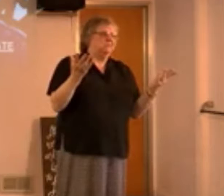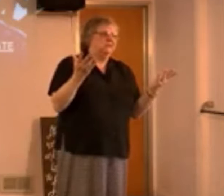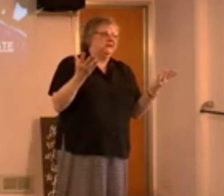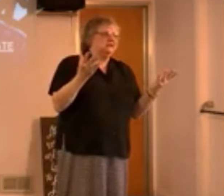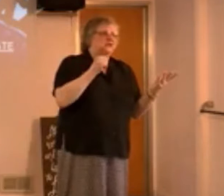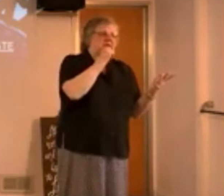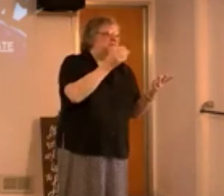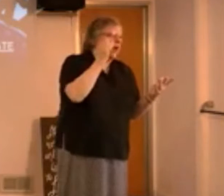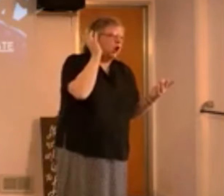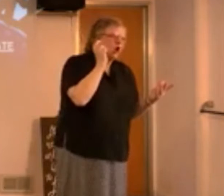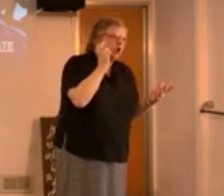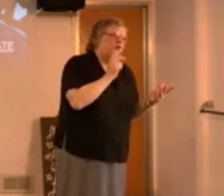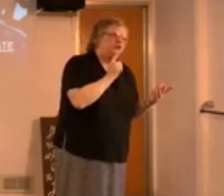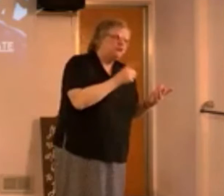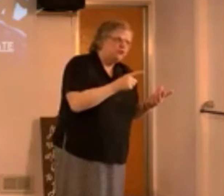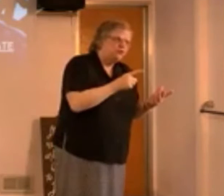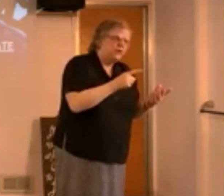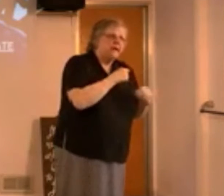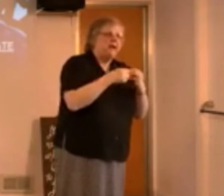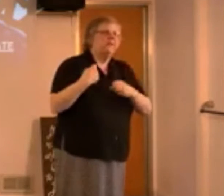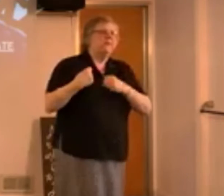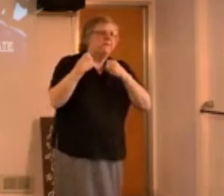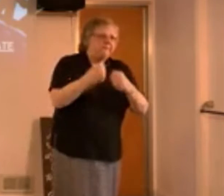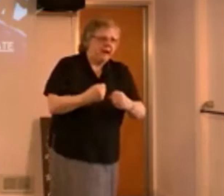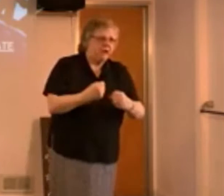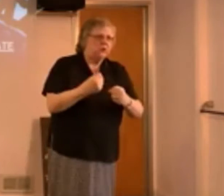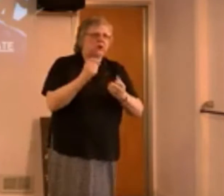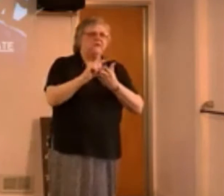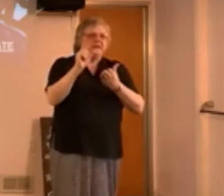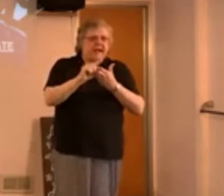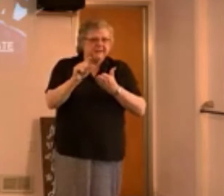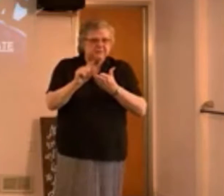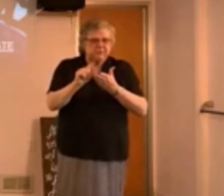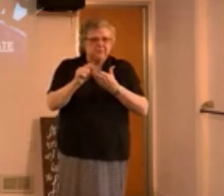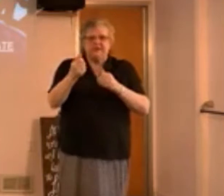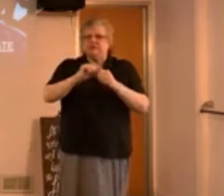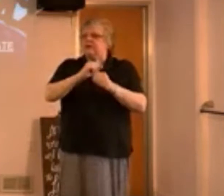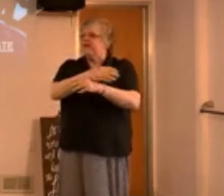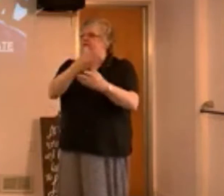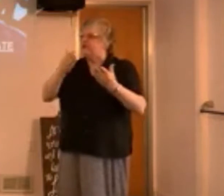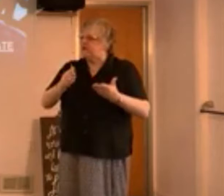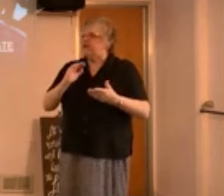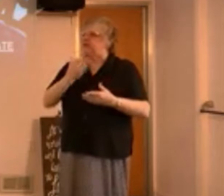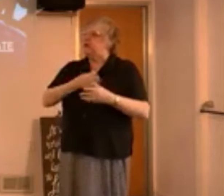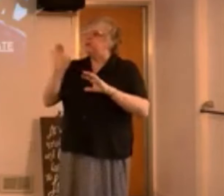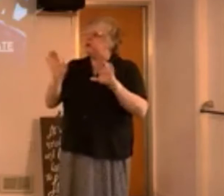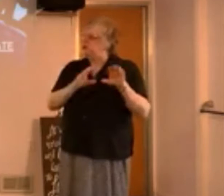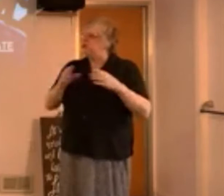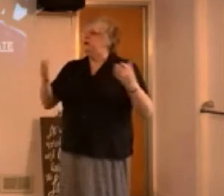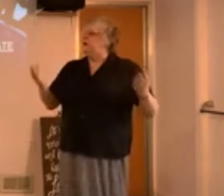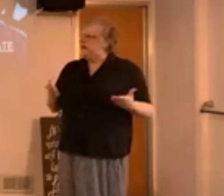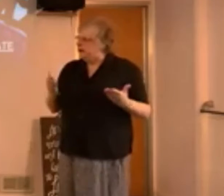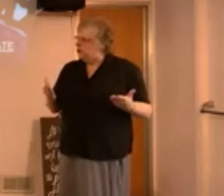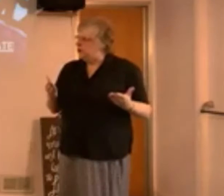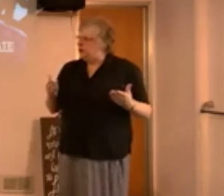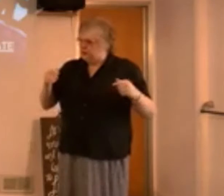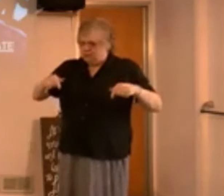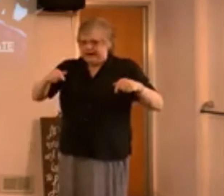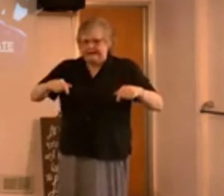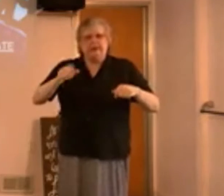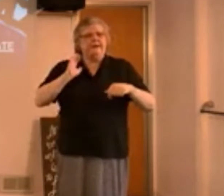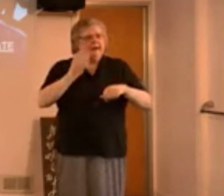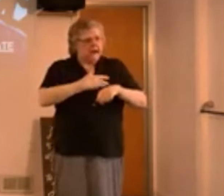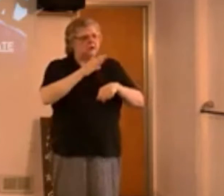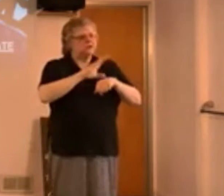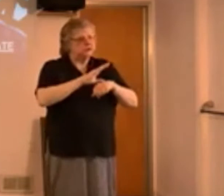not heard the truth of the power of the gospel. So everything we do in this church, and everything we do on this property, and everything we